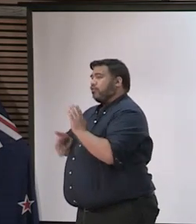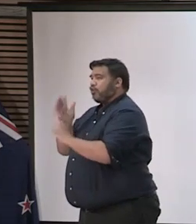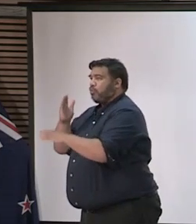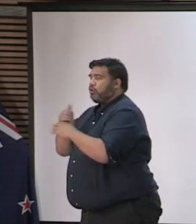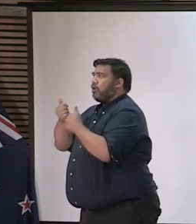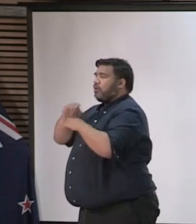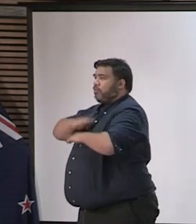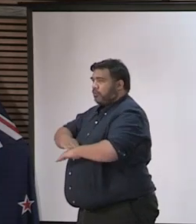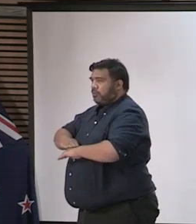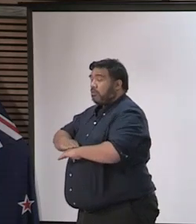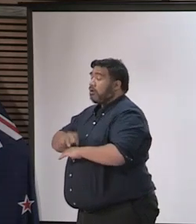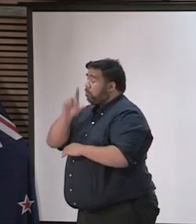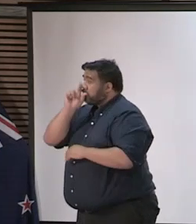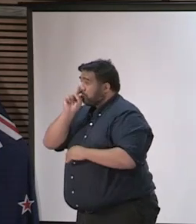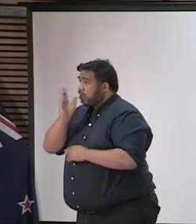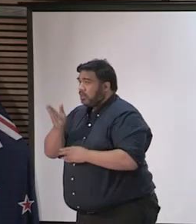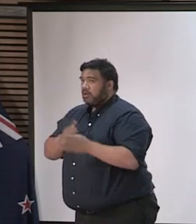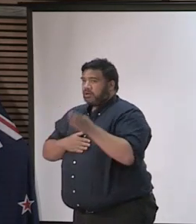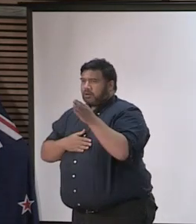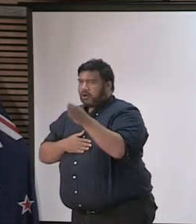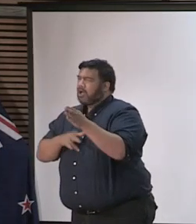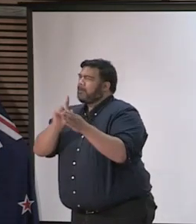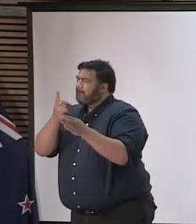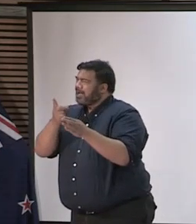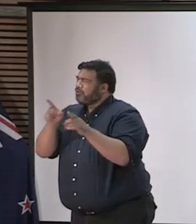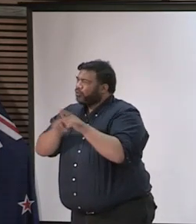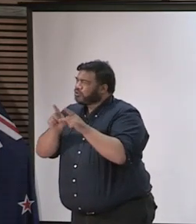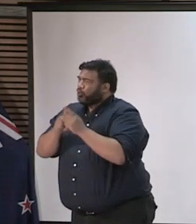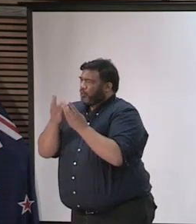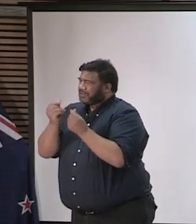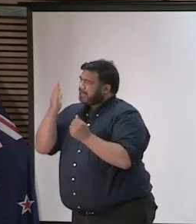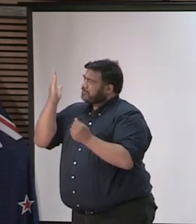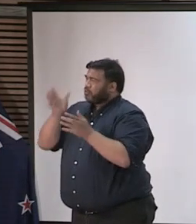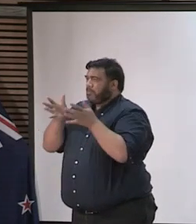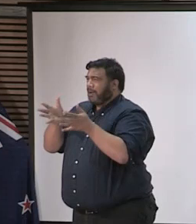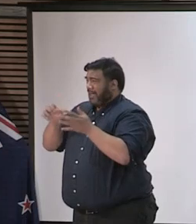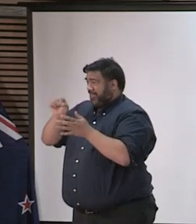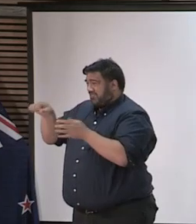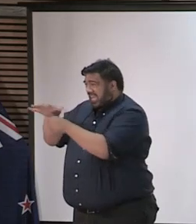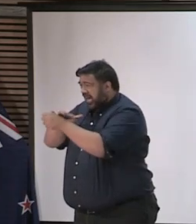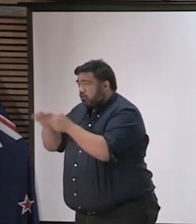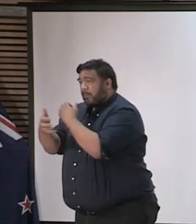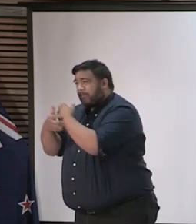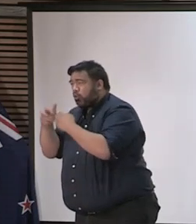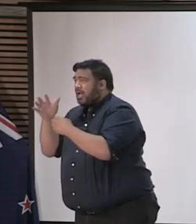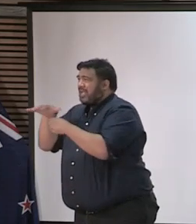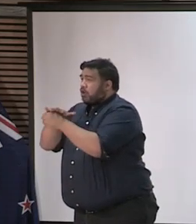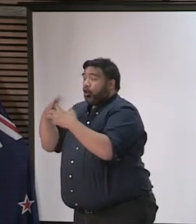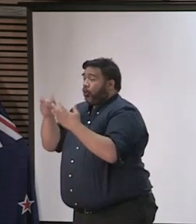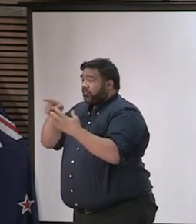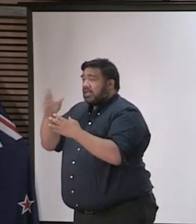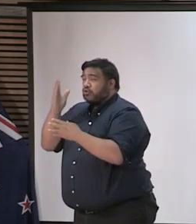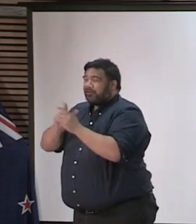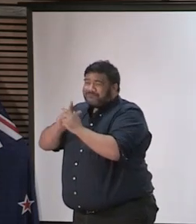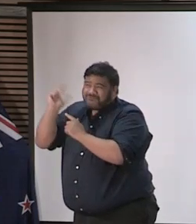those kids can stay home if they don't need to go back. There will be some schools, just by dint of their decile or where they are and